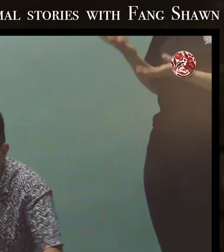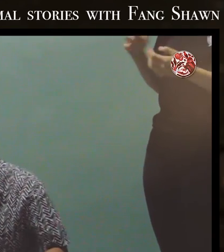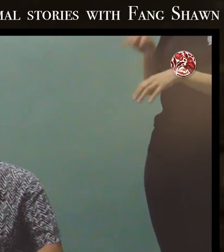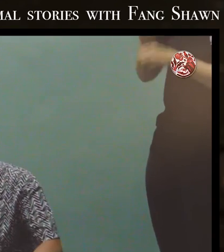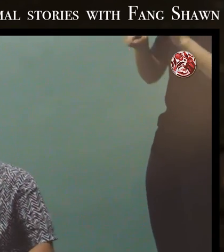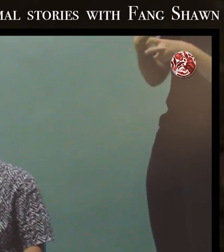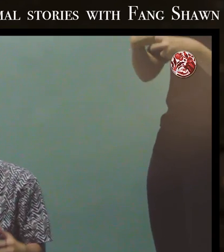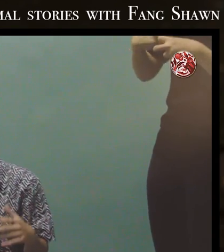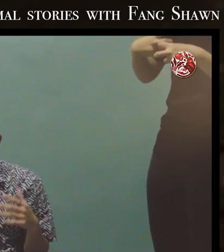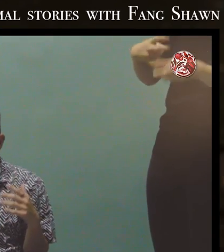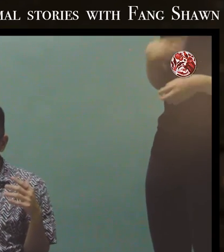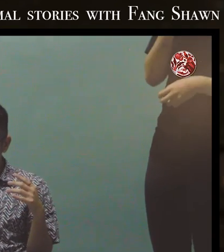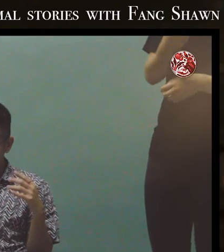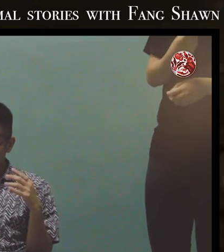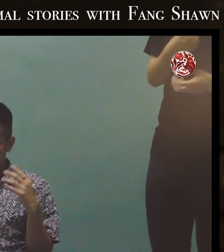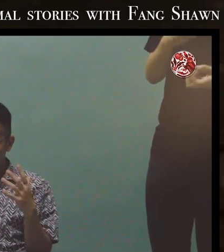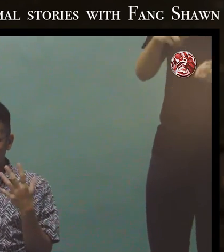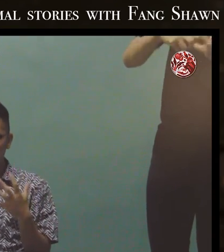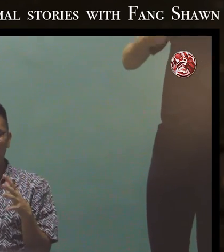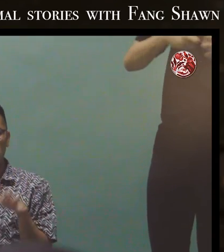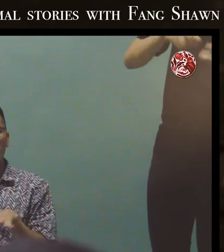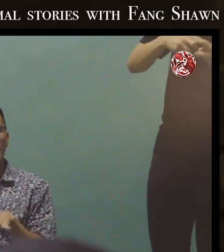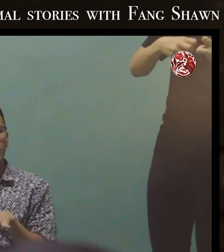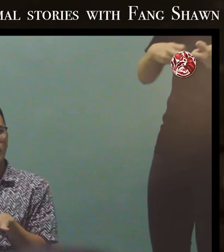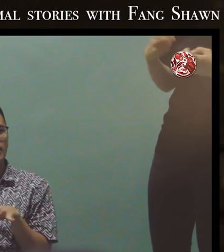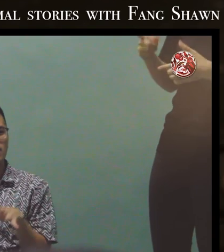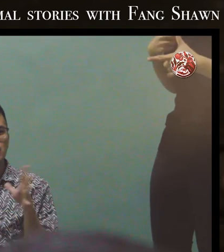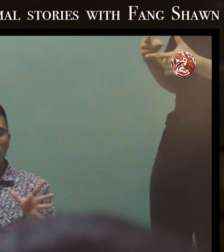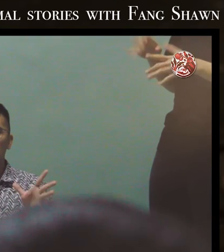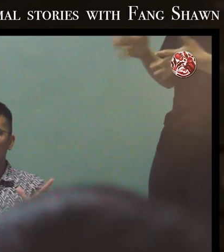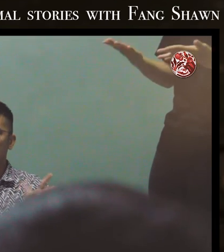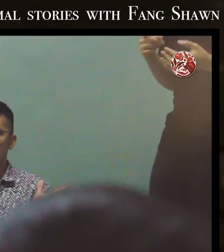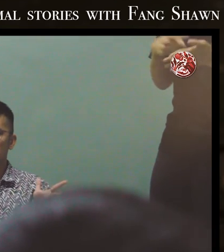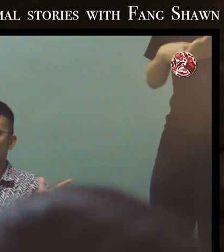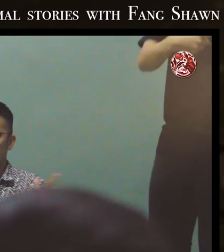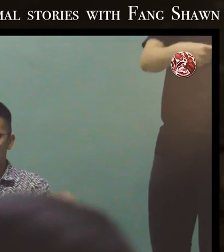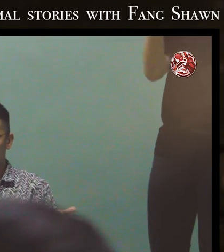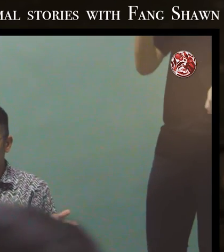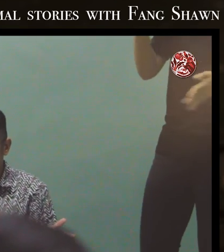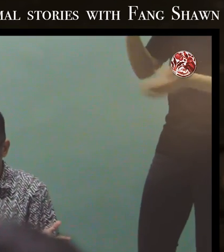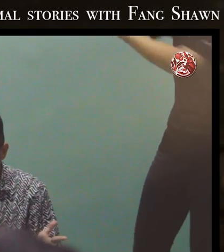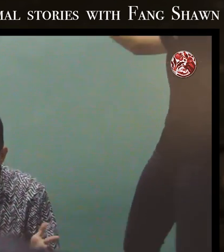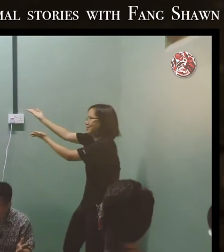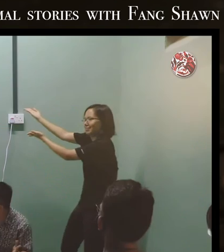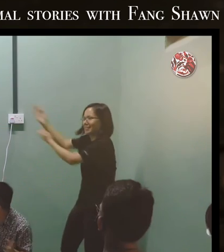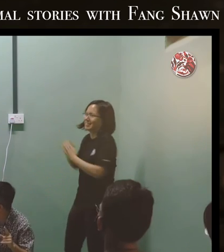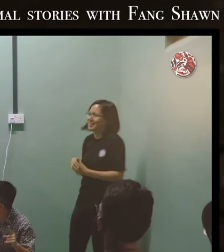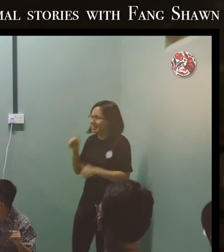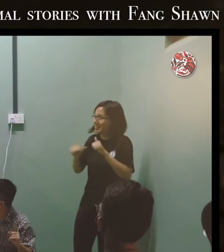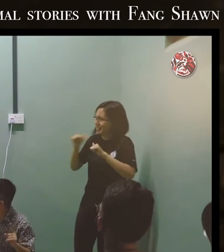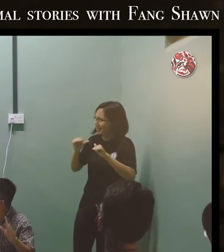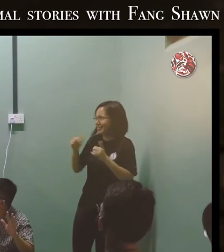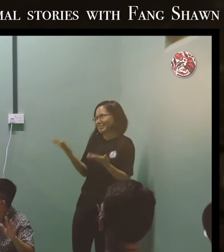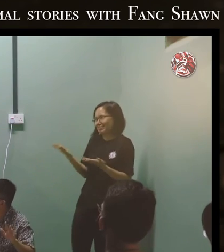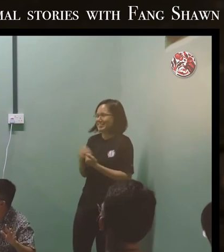right? So it is, again, an issue that is so layered and grey because the general public thinks it's no big deal. Right, okay,